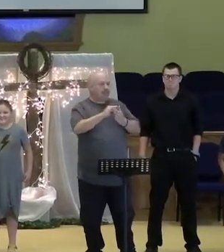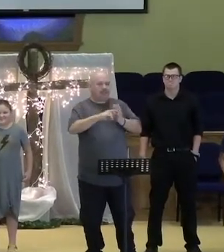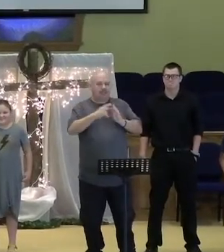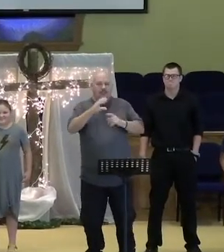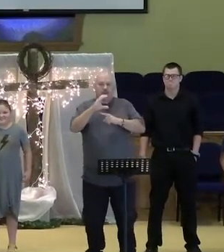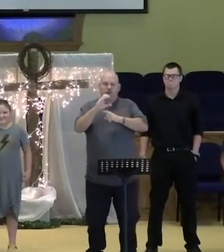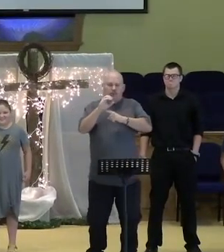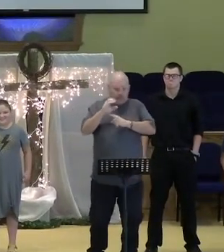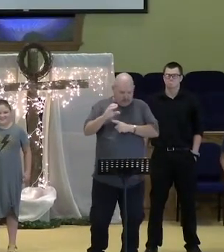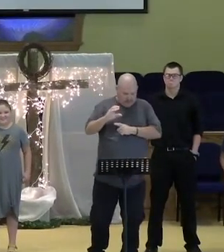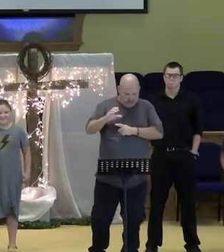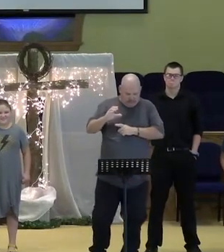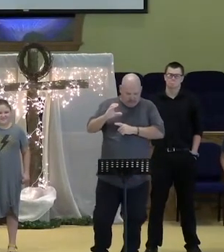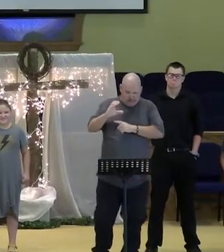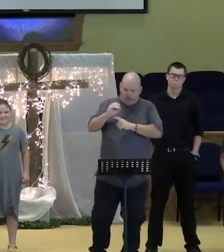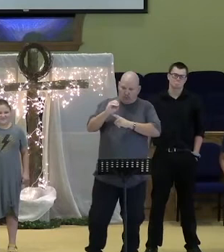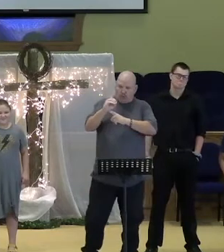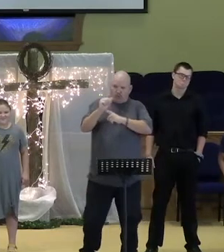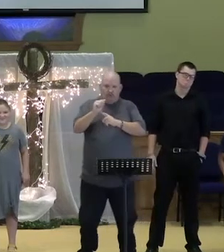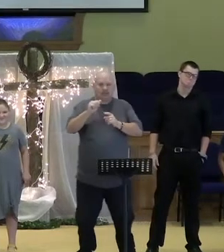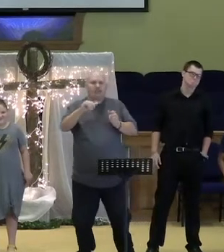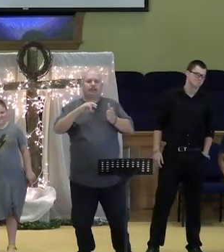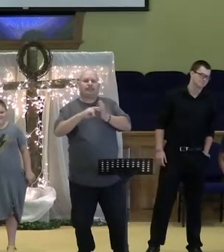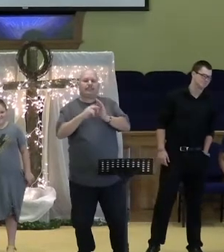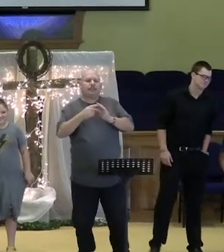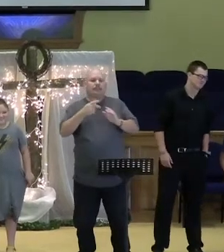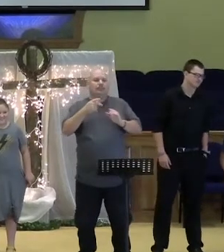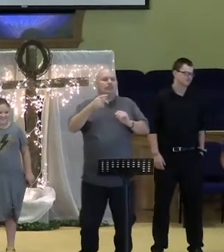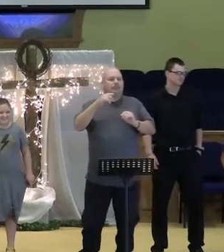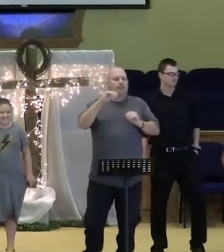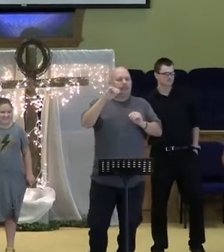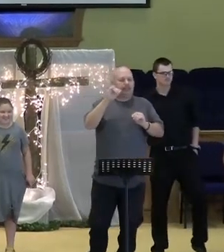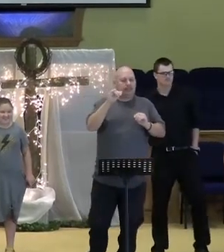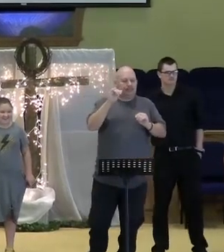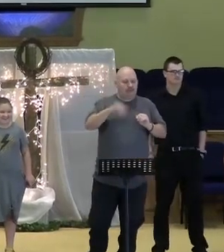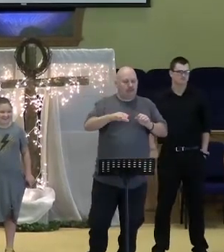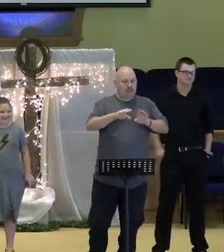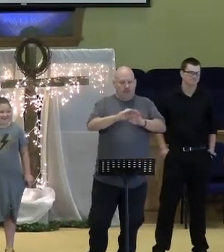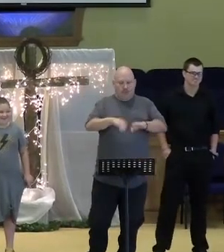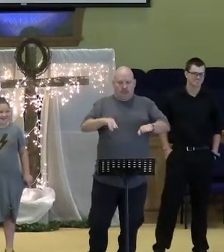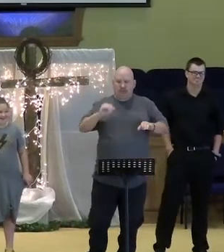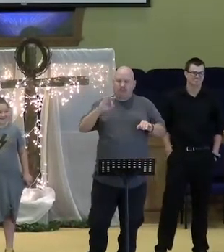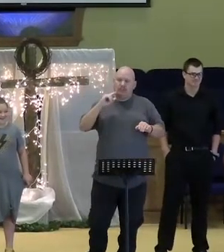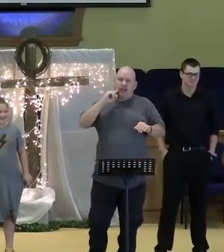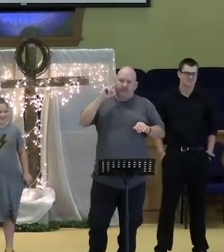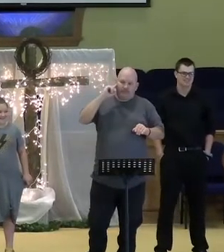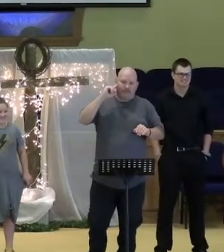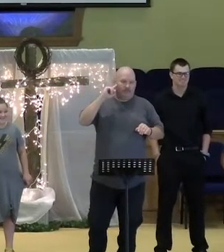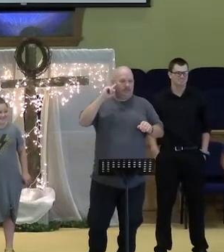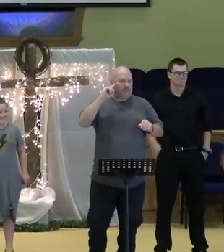us. And CODA, what does that mean? That means child of a deaf